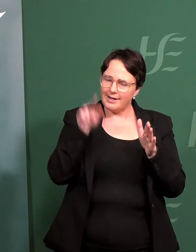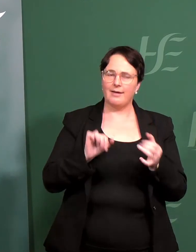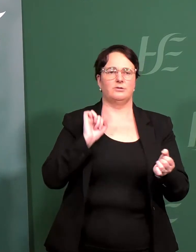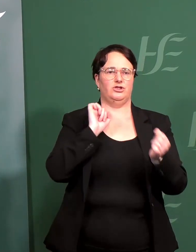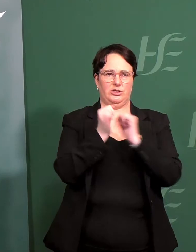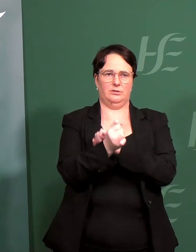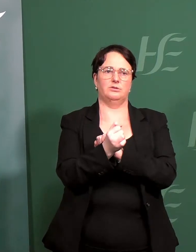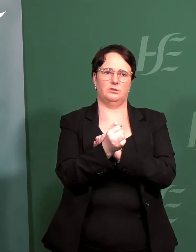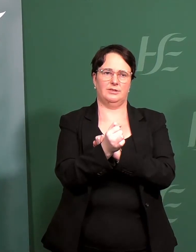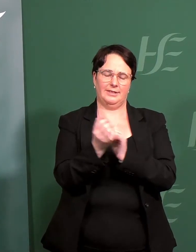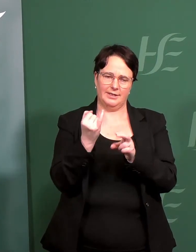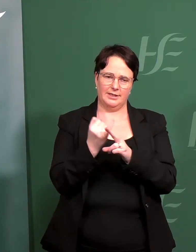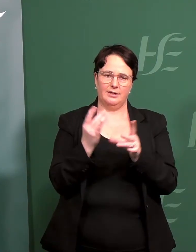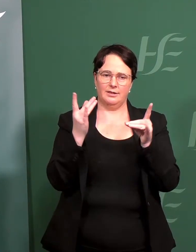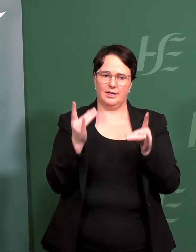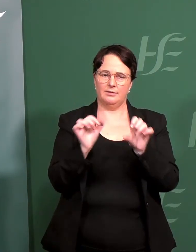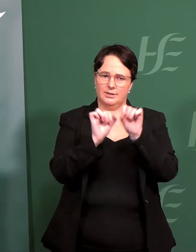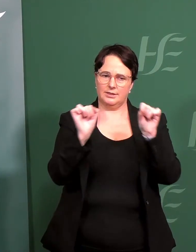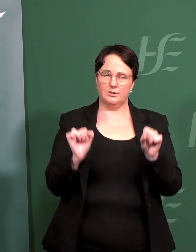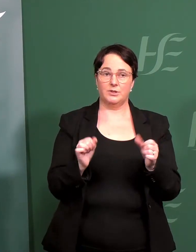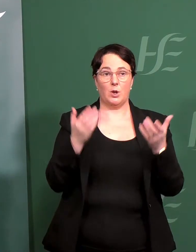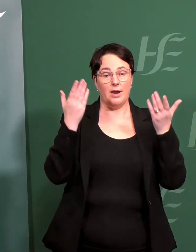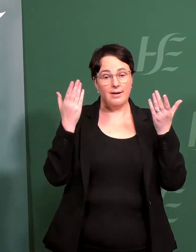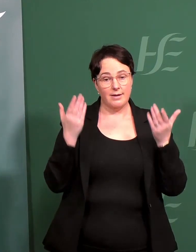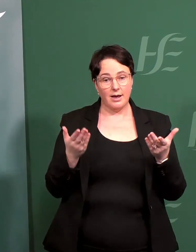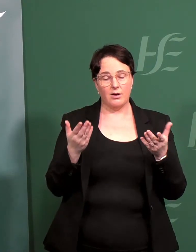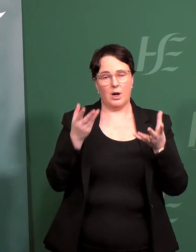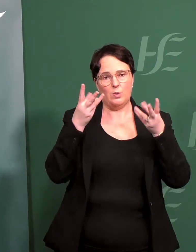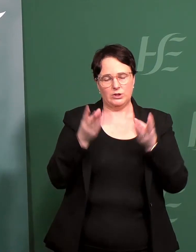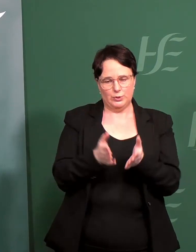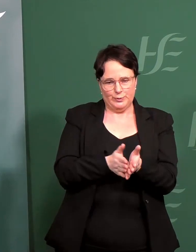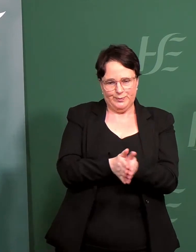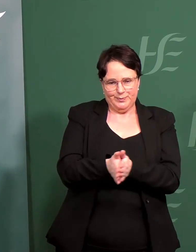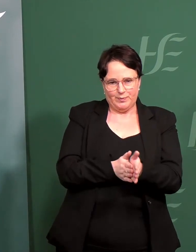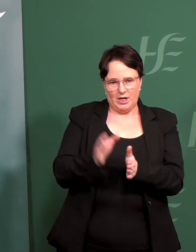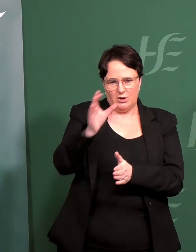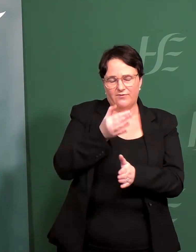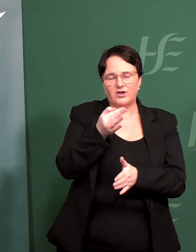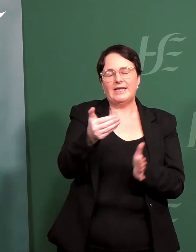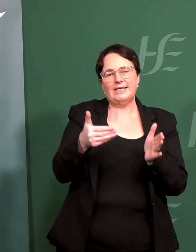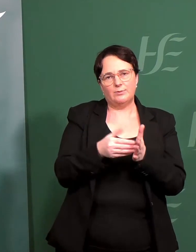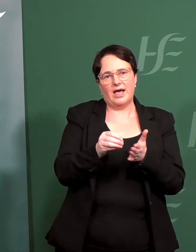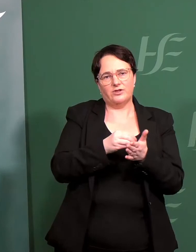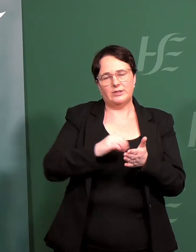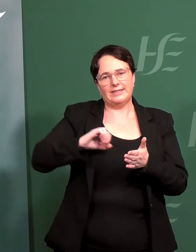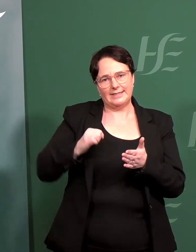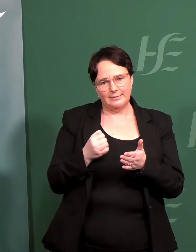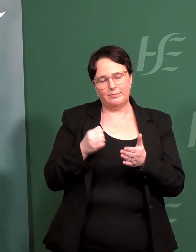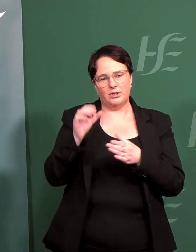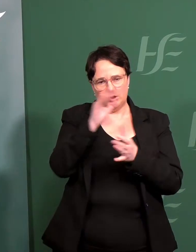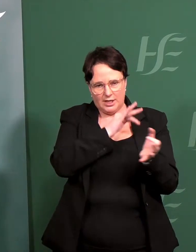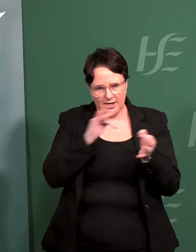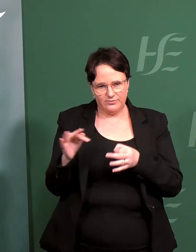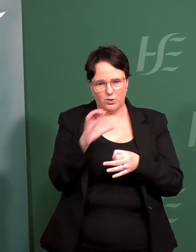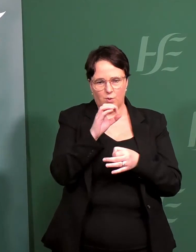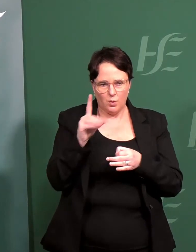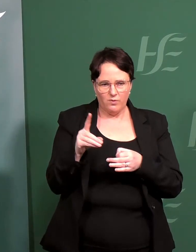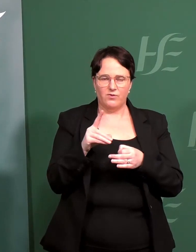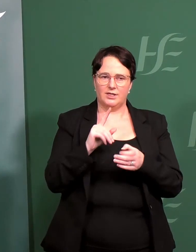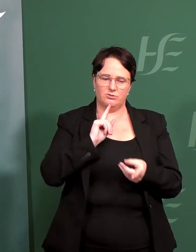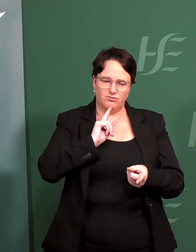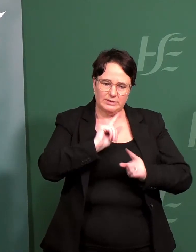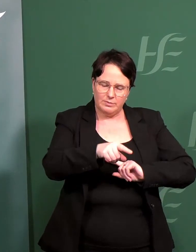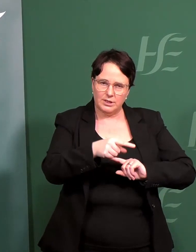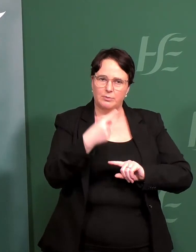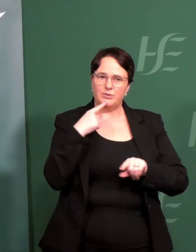me, I want to look forward now. Yes, we still deal with what we have to deal with related to COVID, but we do need to